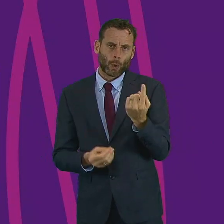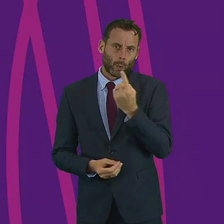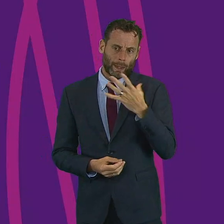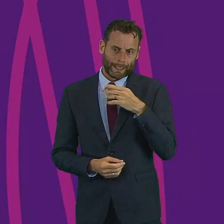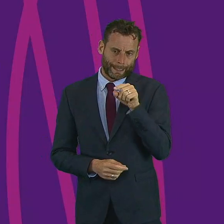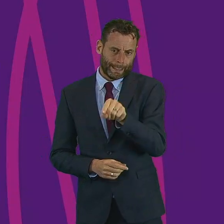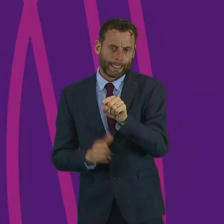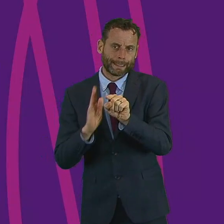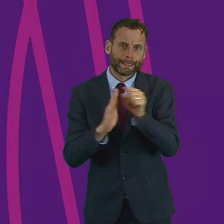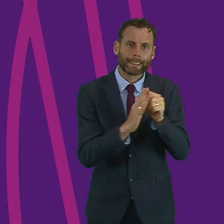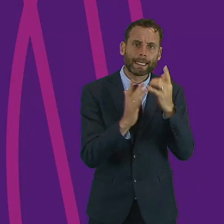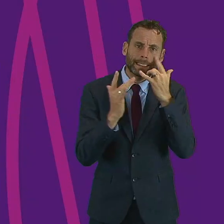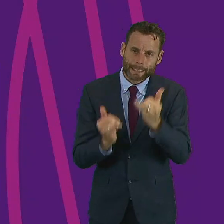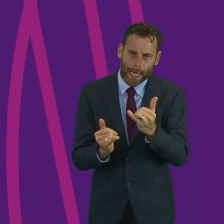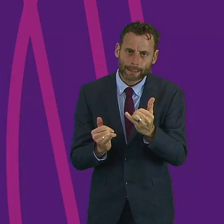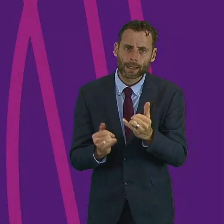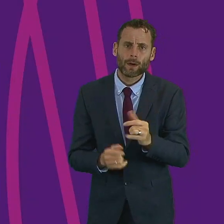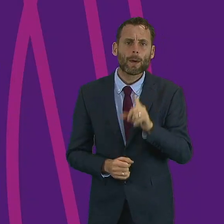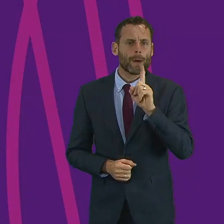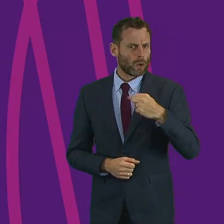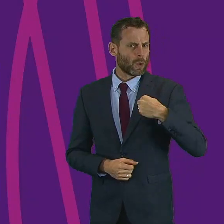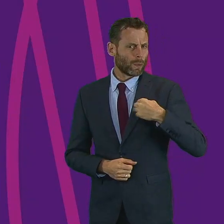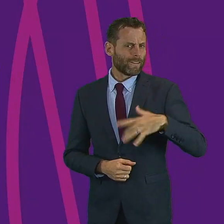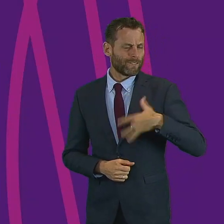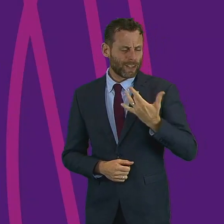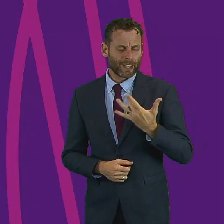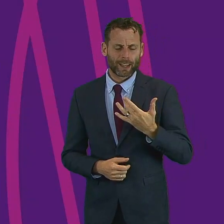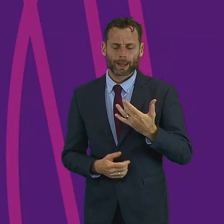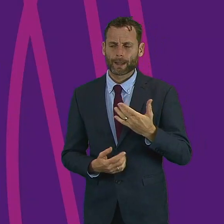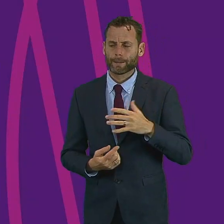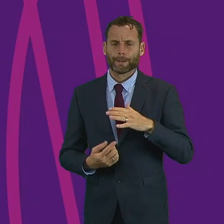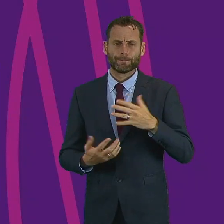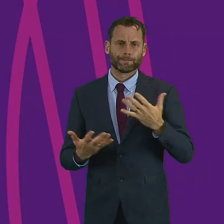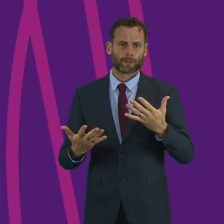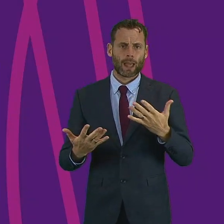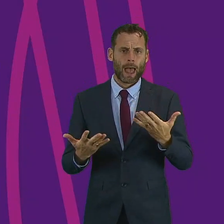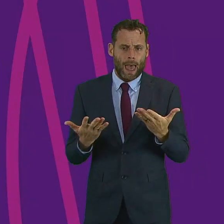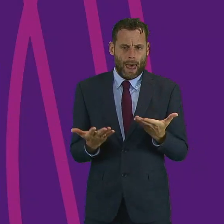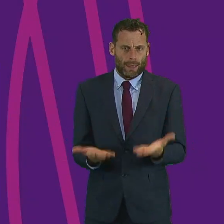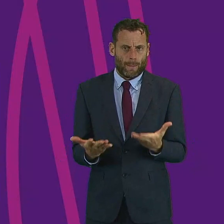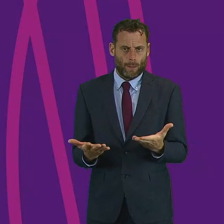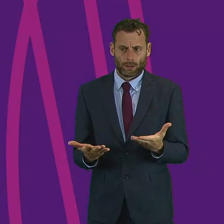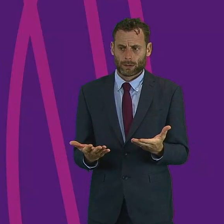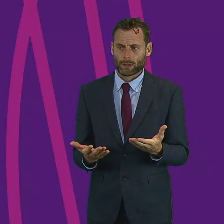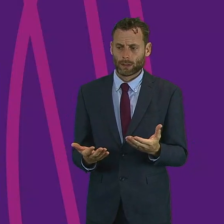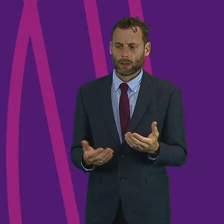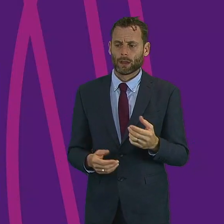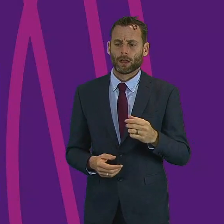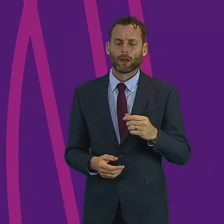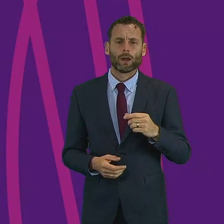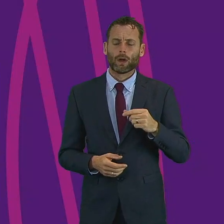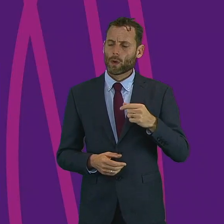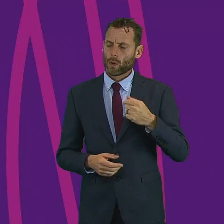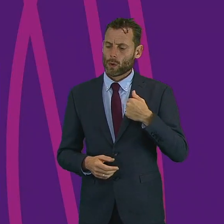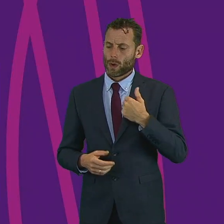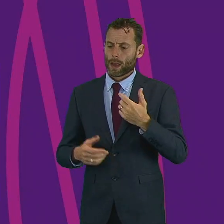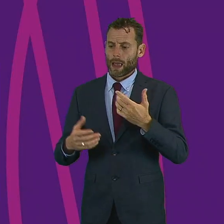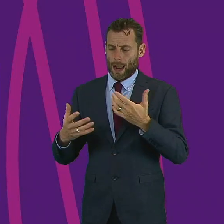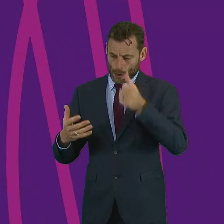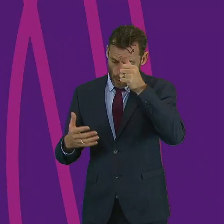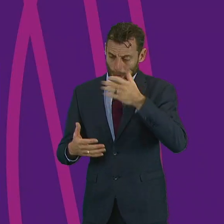will you agree to regular and routine access to testing for Scotland's heroic home care workers? First